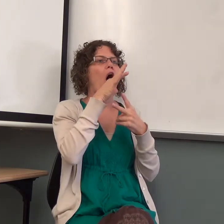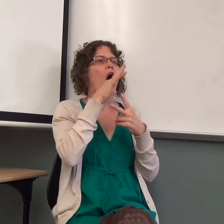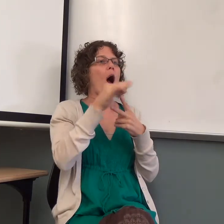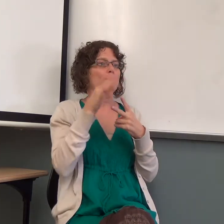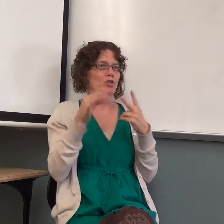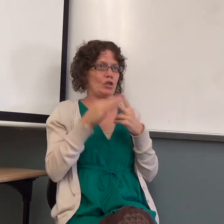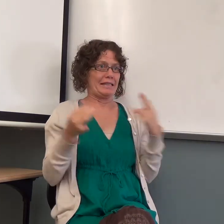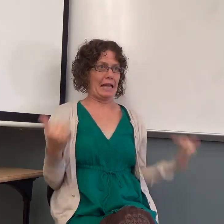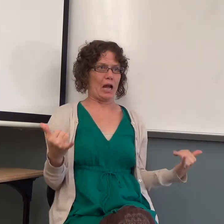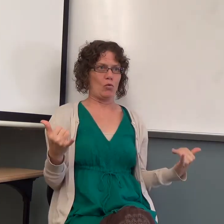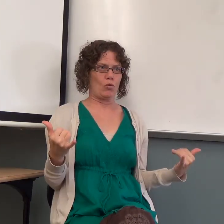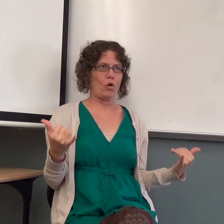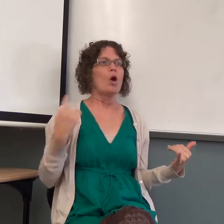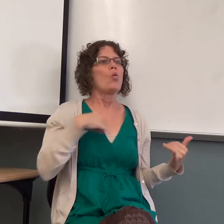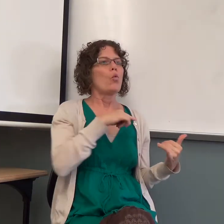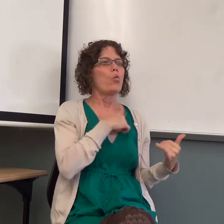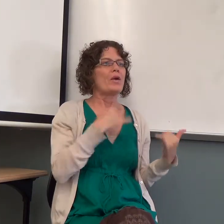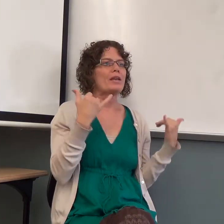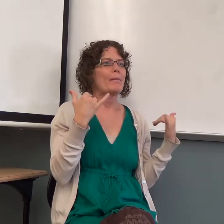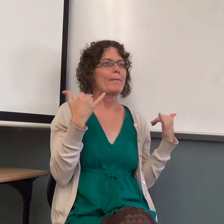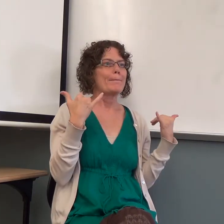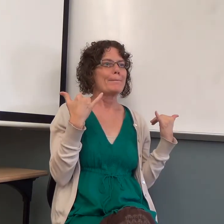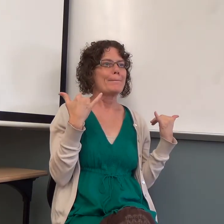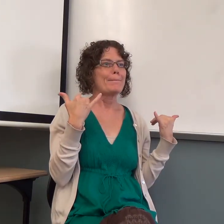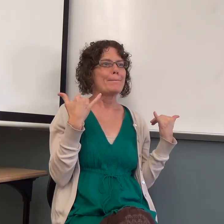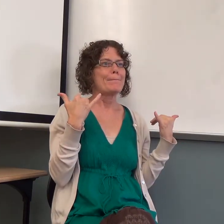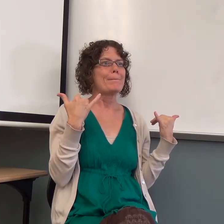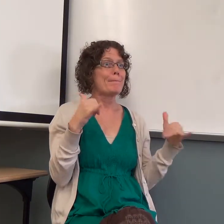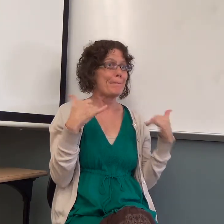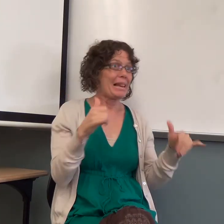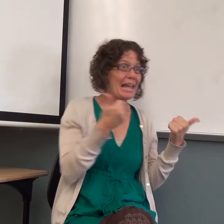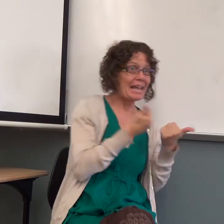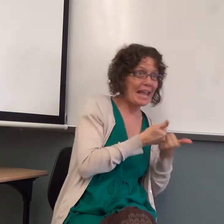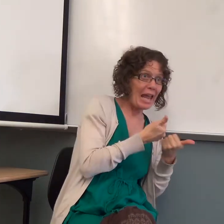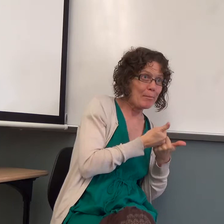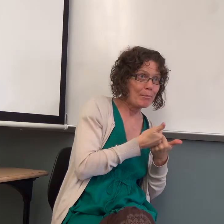or we can work on grammar. grammar. Grammar.